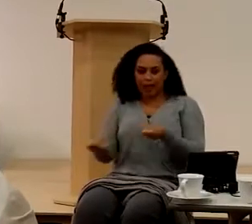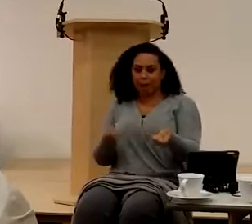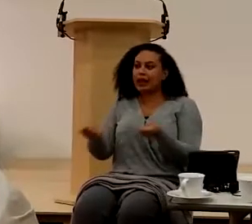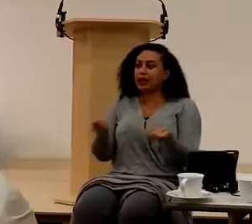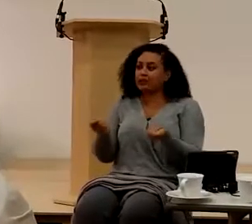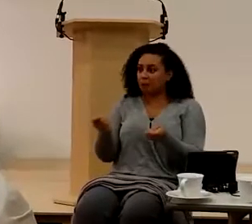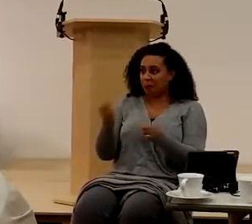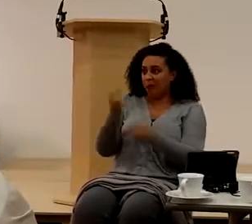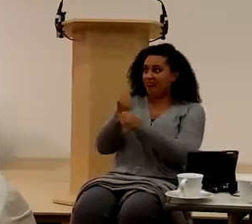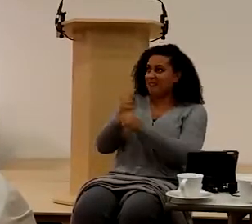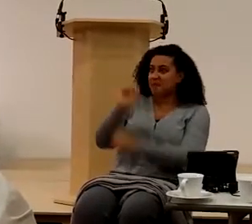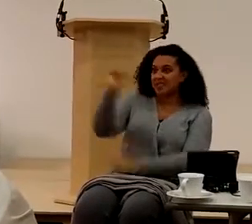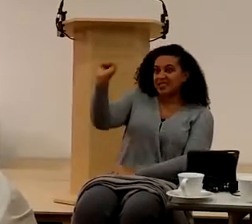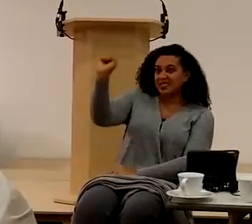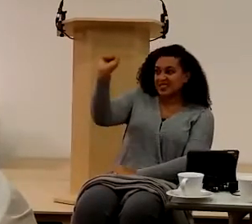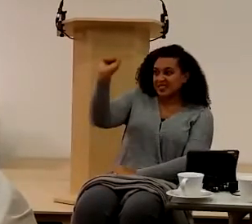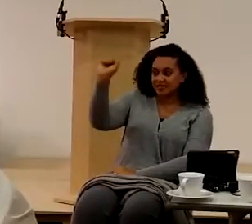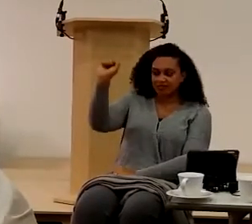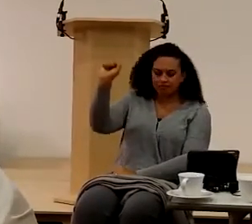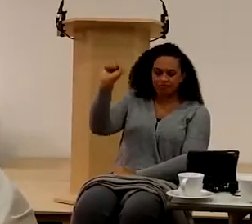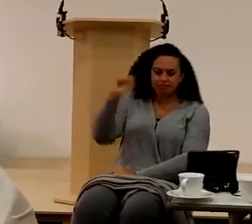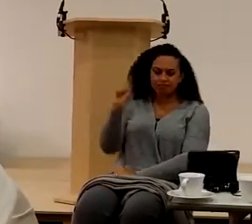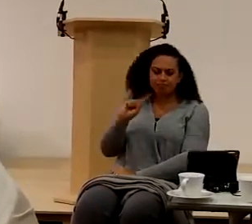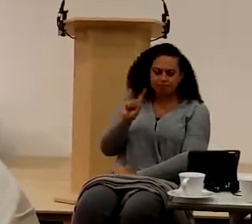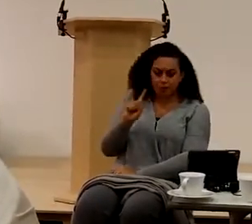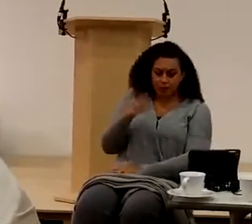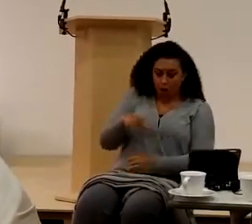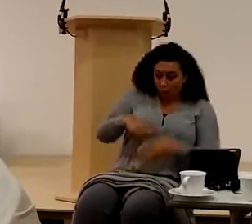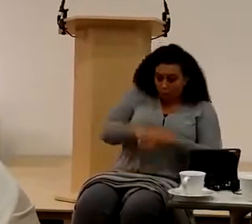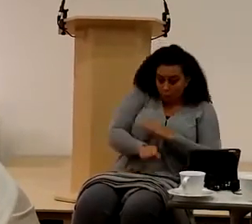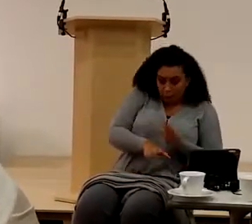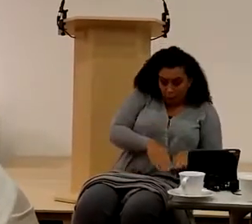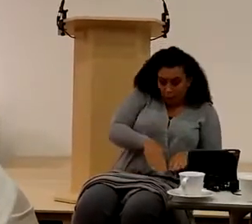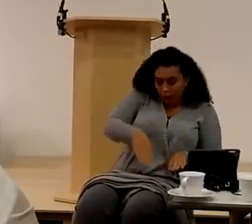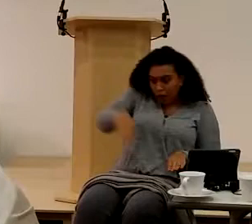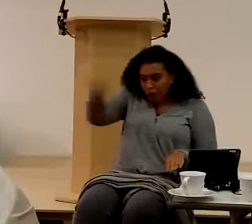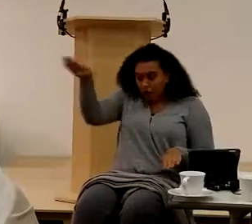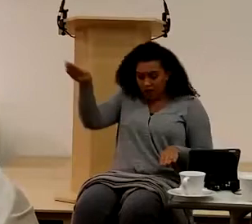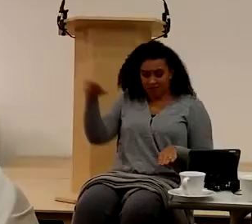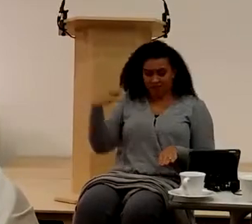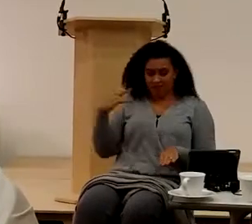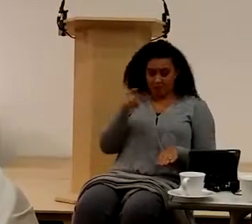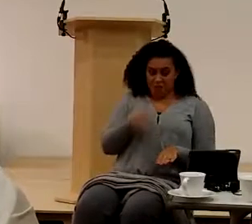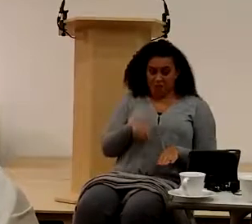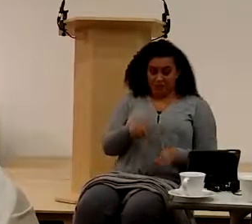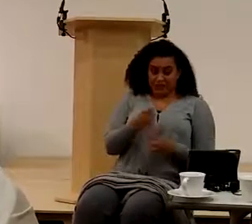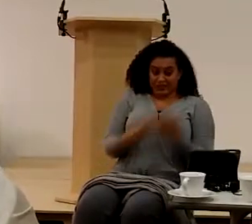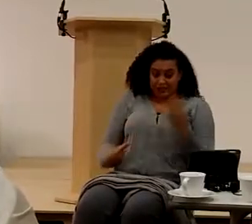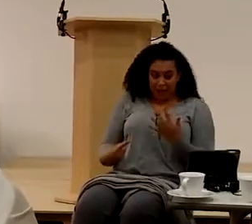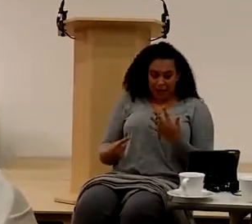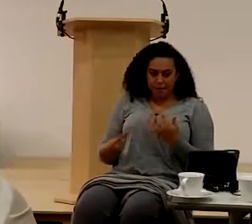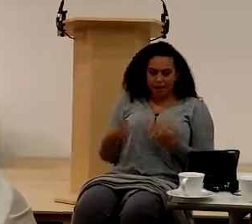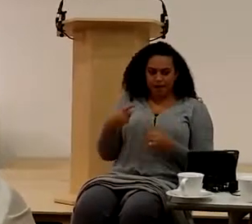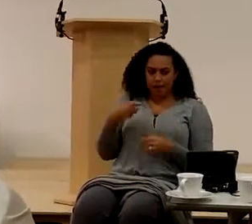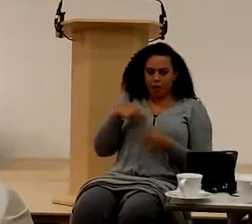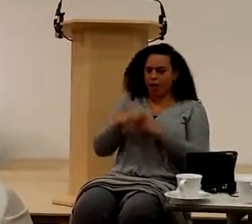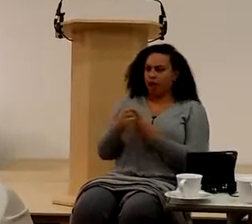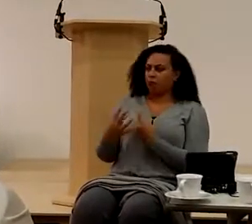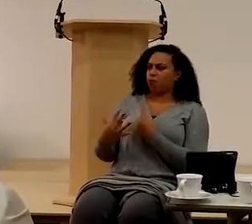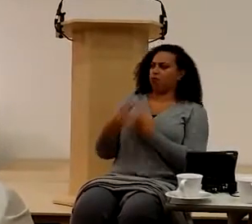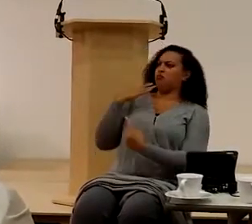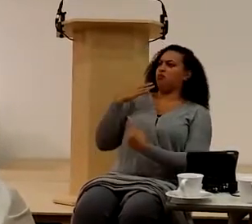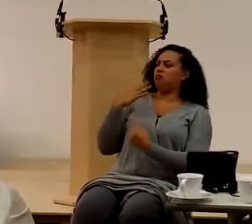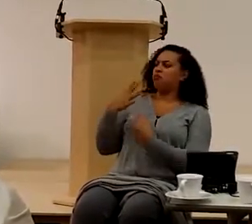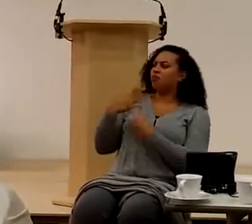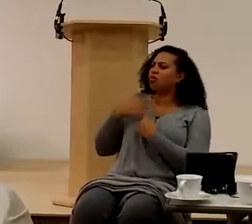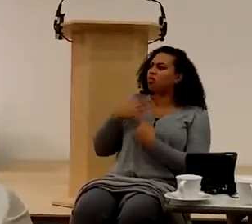of capitalism, our society value people with impairment